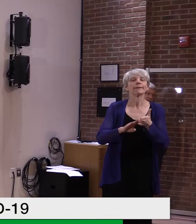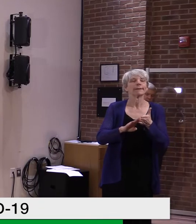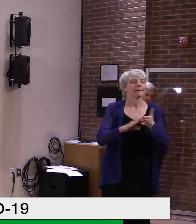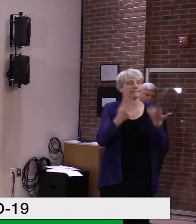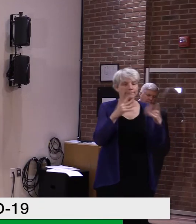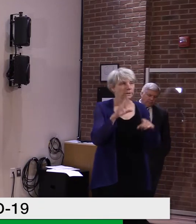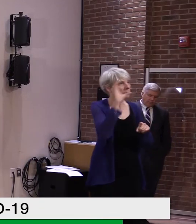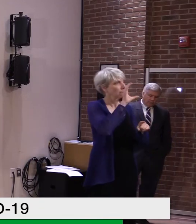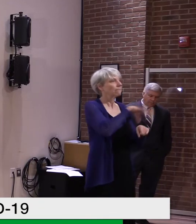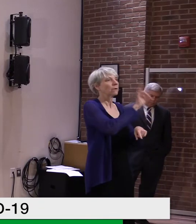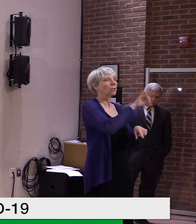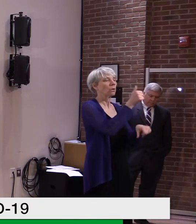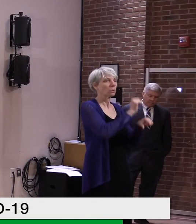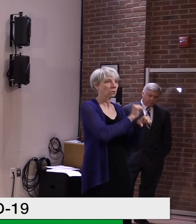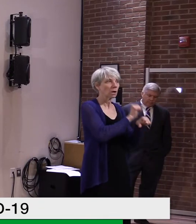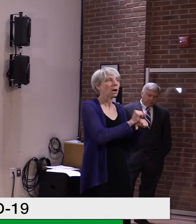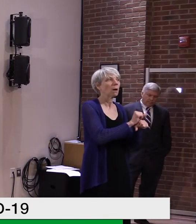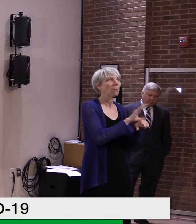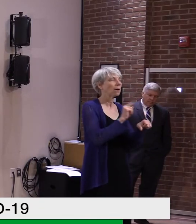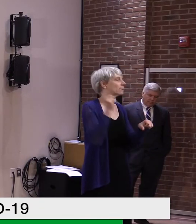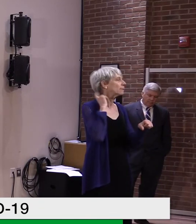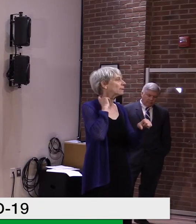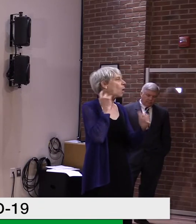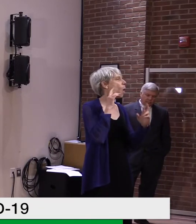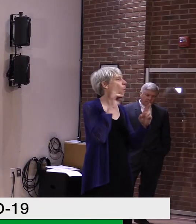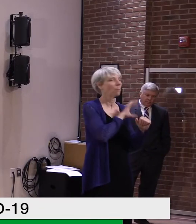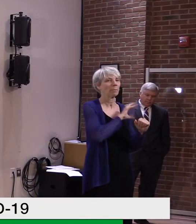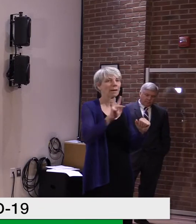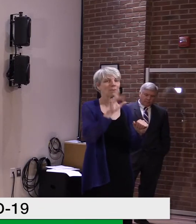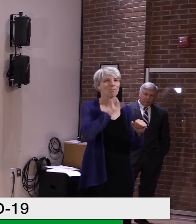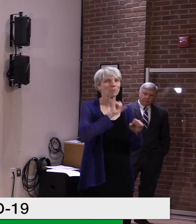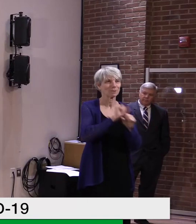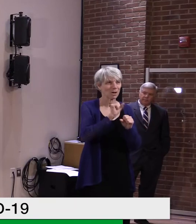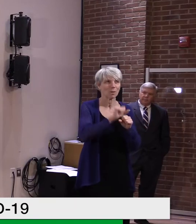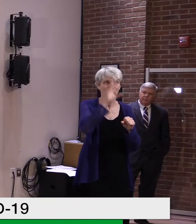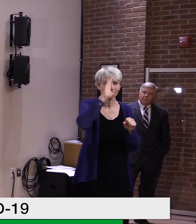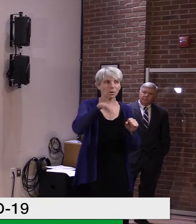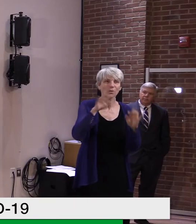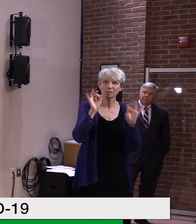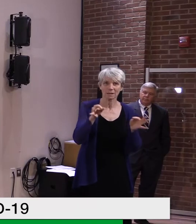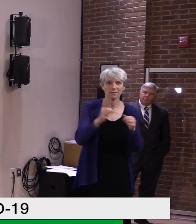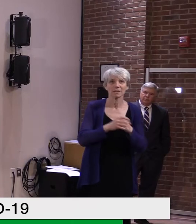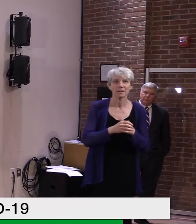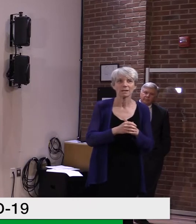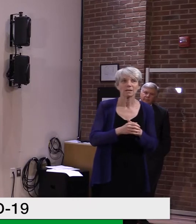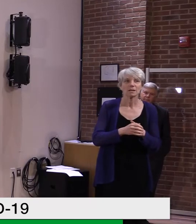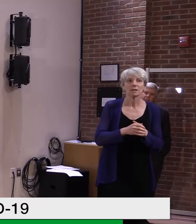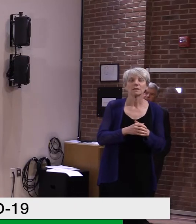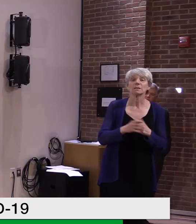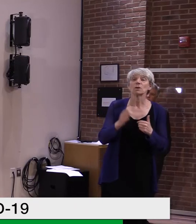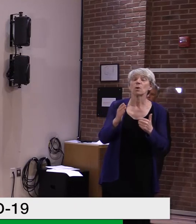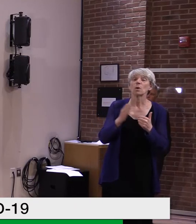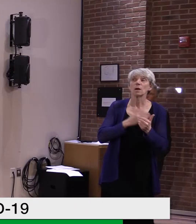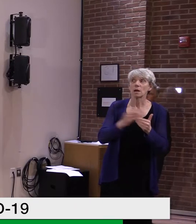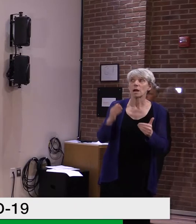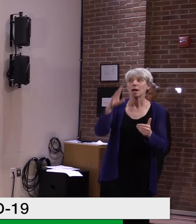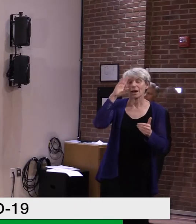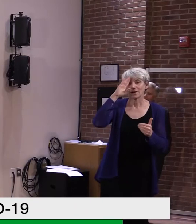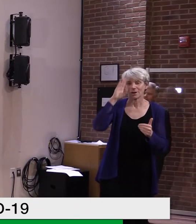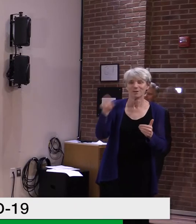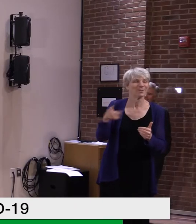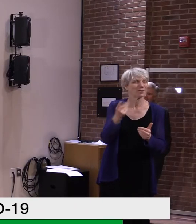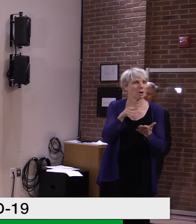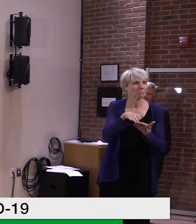before. And thought that there was hope for that. So there was certainly some disappointment there. But again,